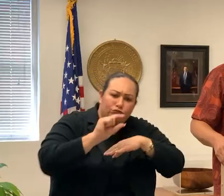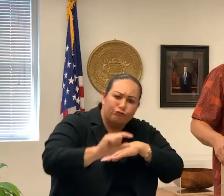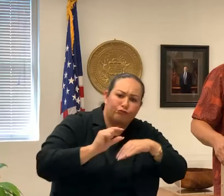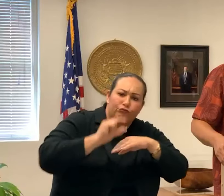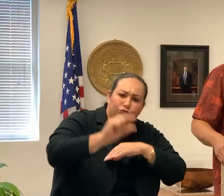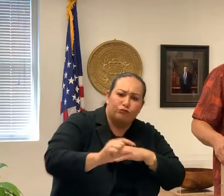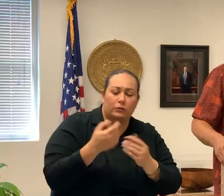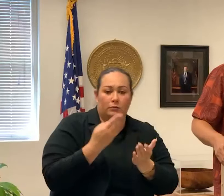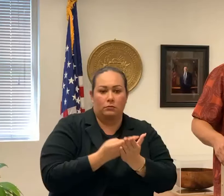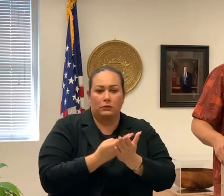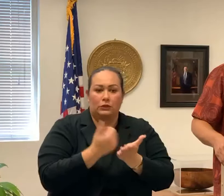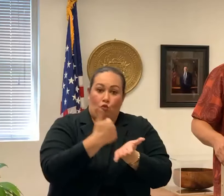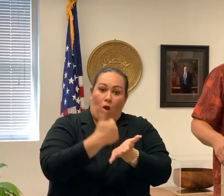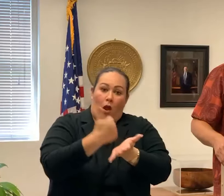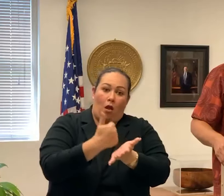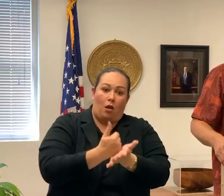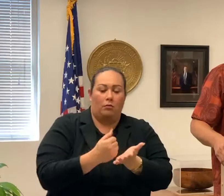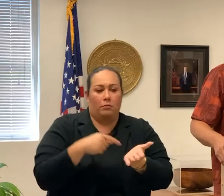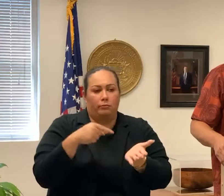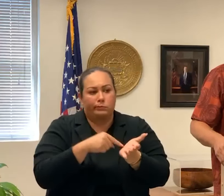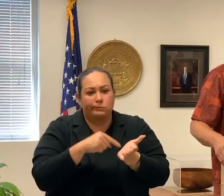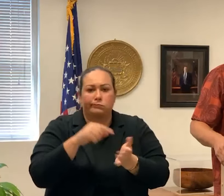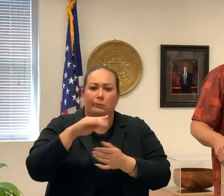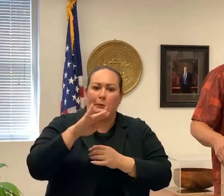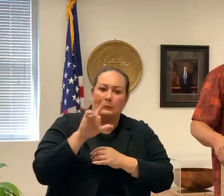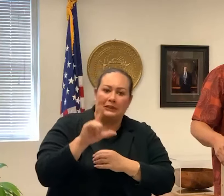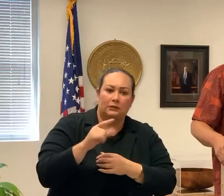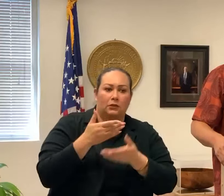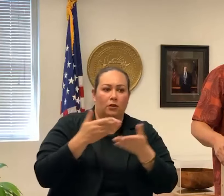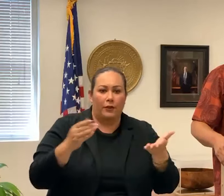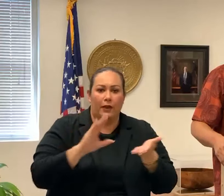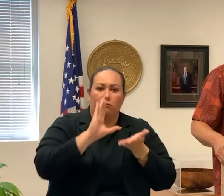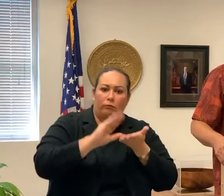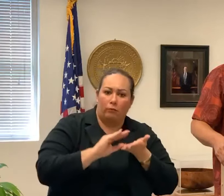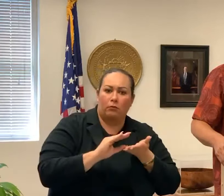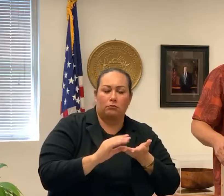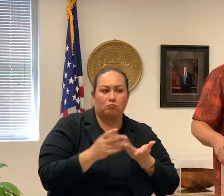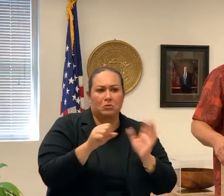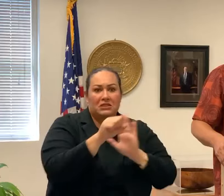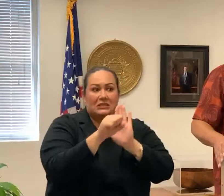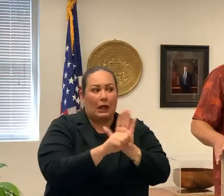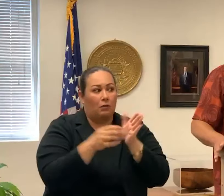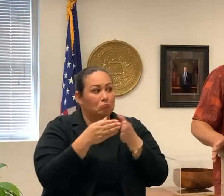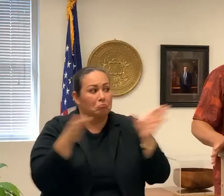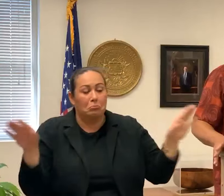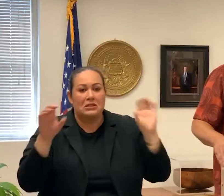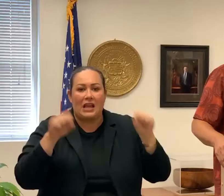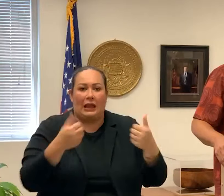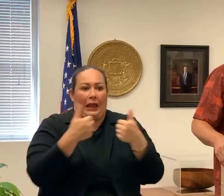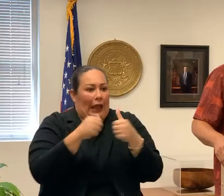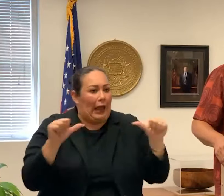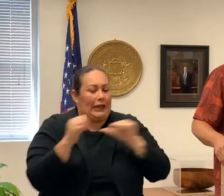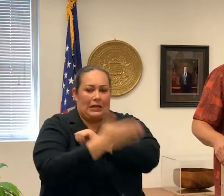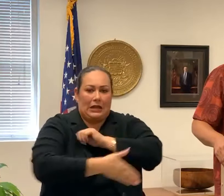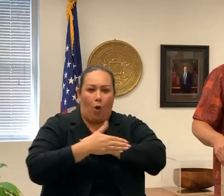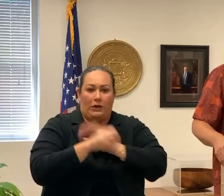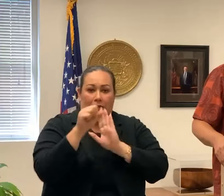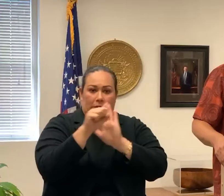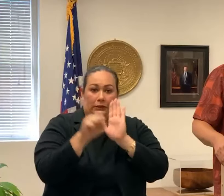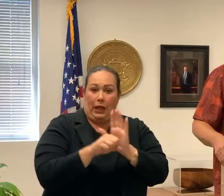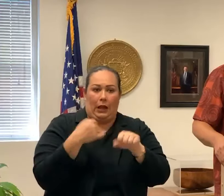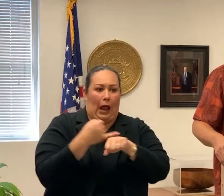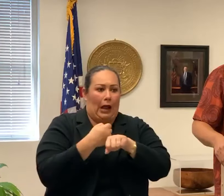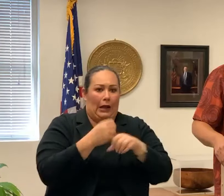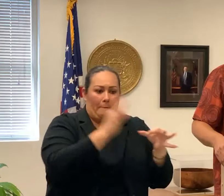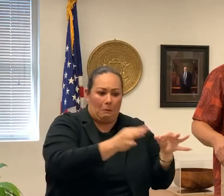them funding to help with that. This is a good program because it's statewide. You can be in any county in the state of Hawaii